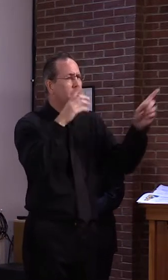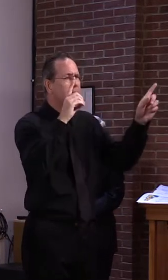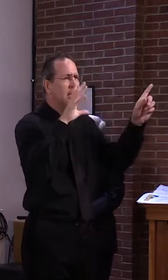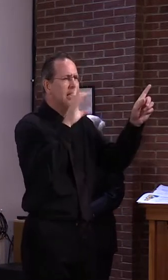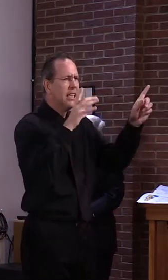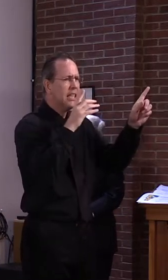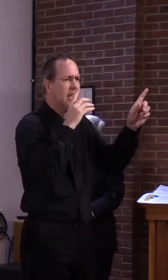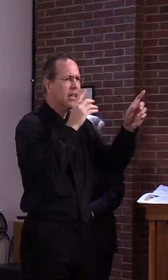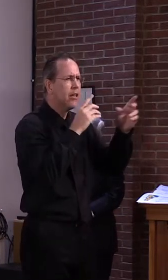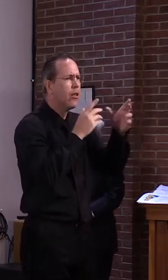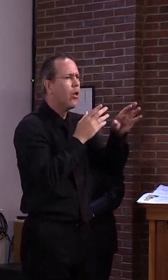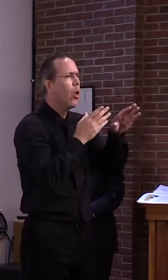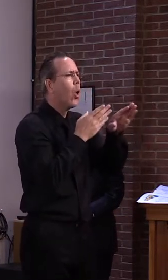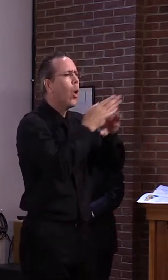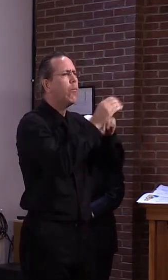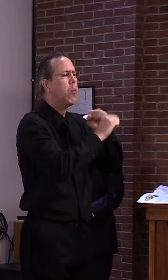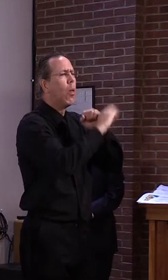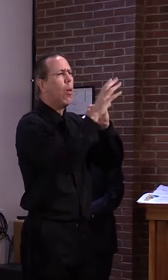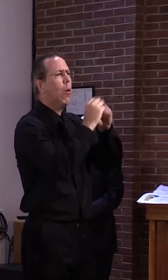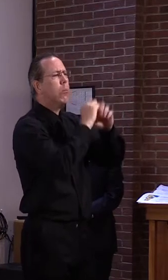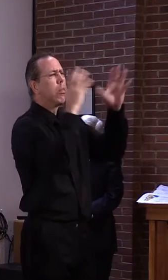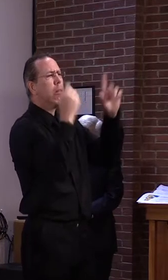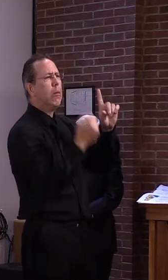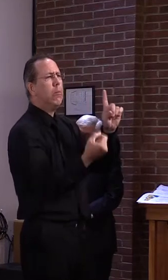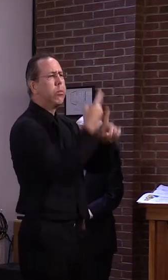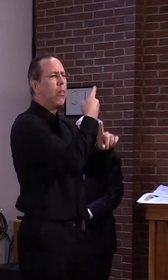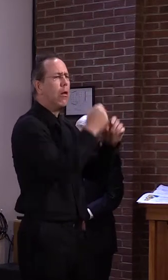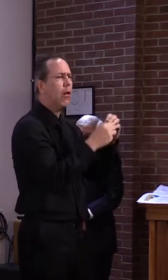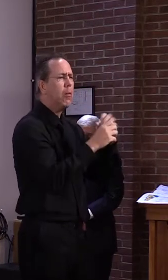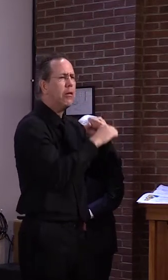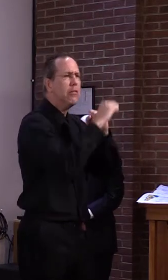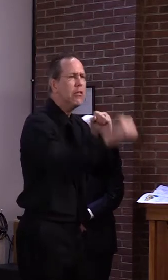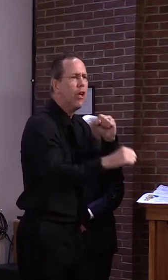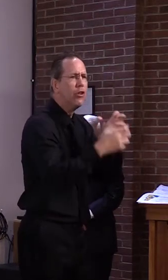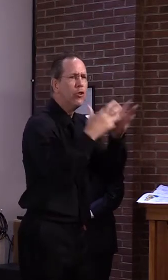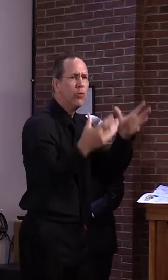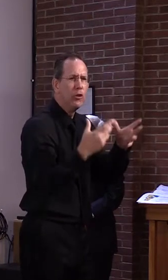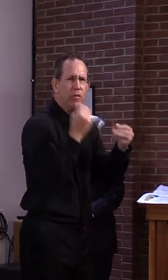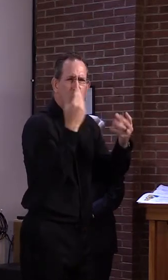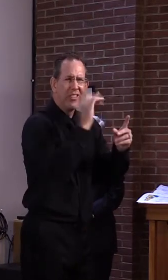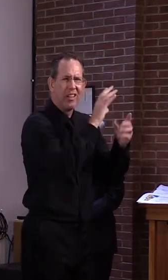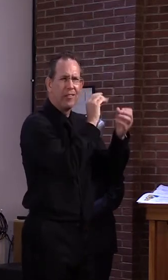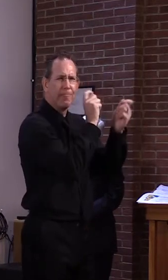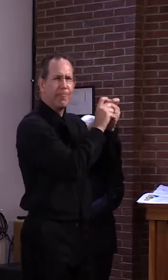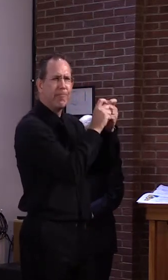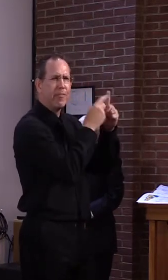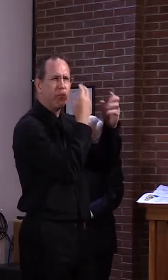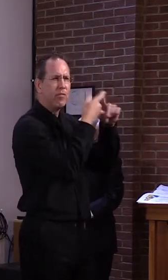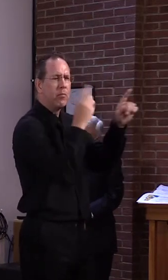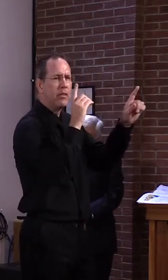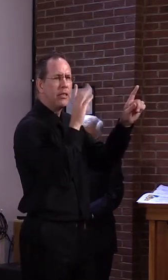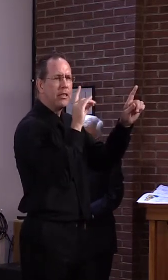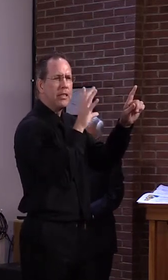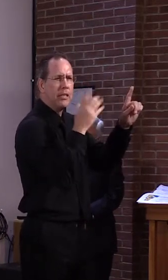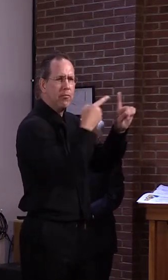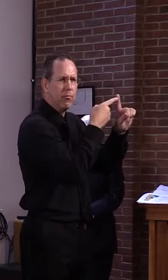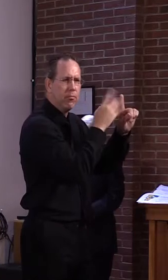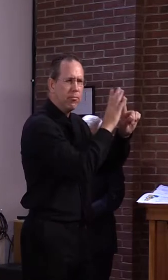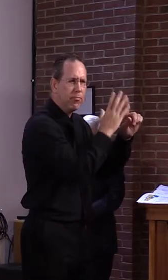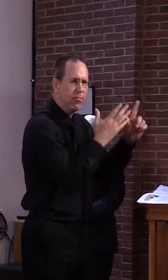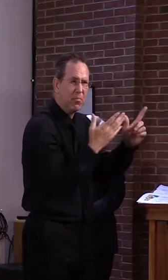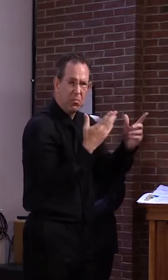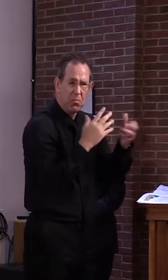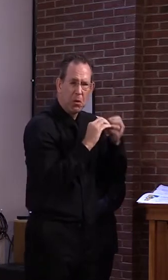aren't we just postponing deaths, not really preventing them? Yeah, thanks for the question. I kind